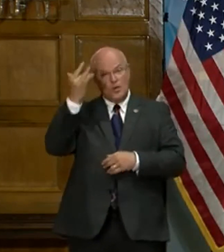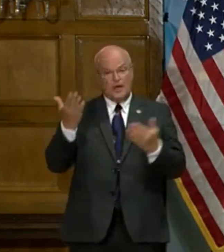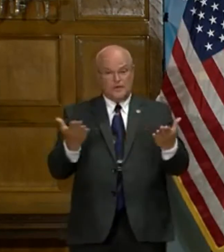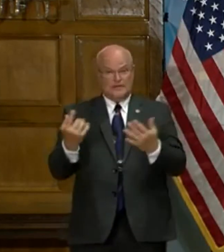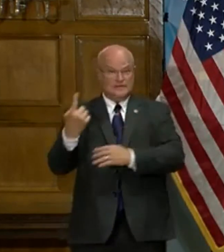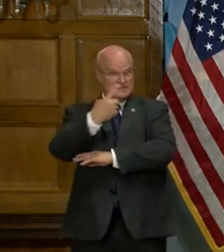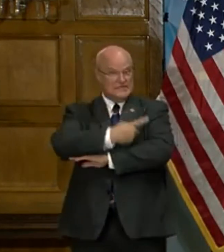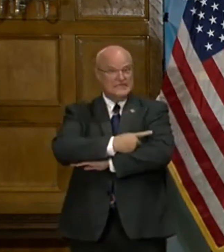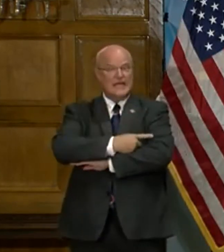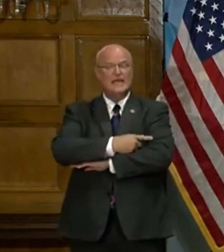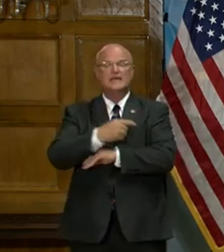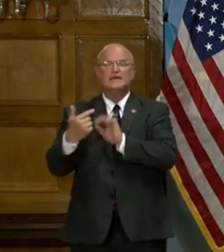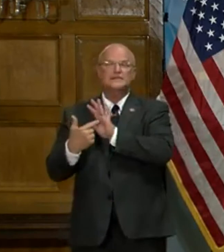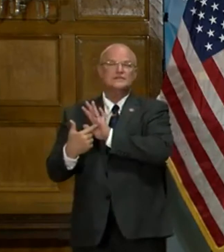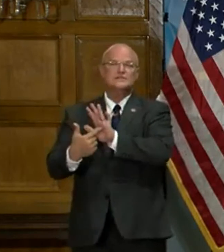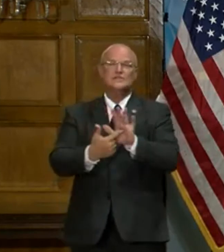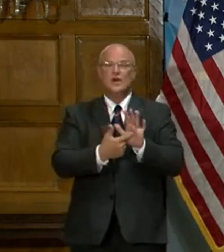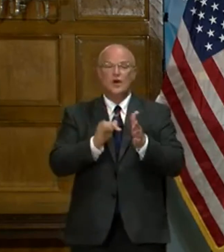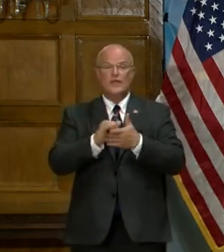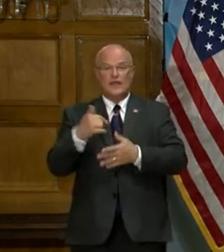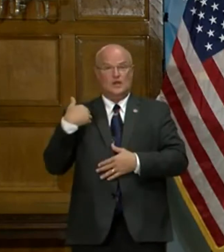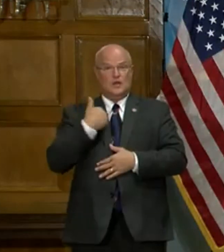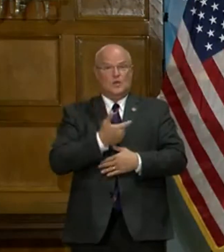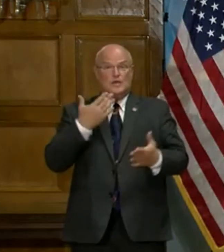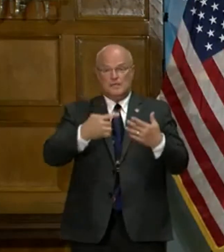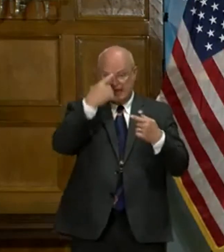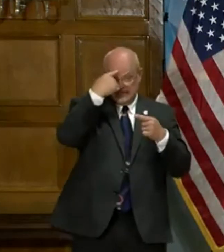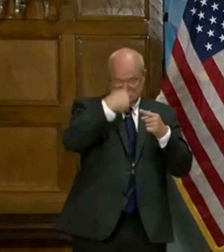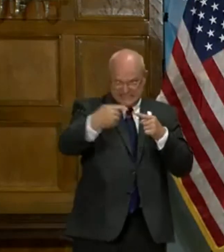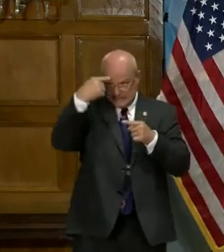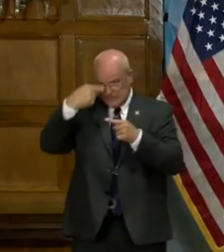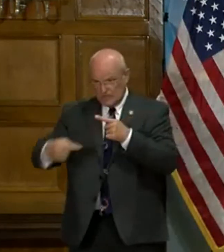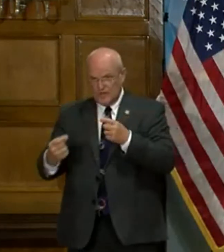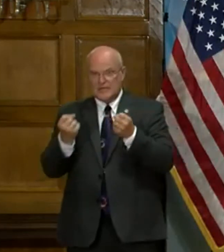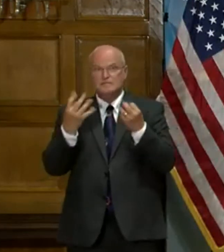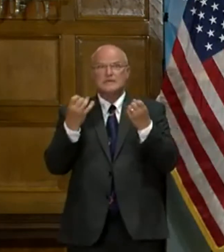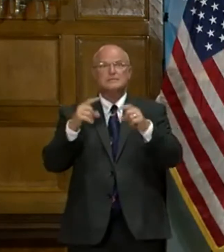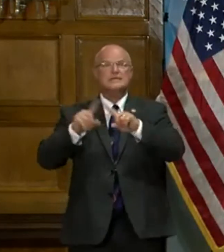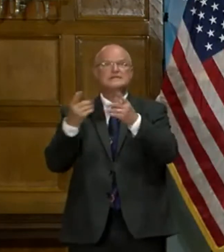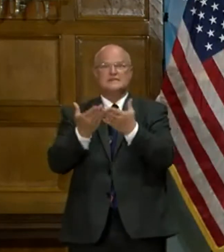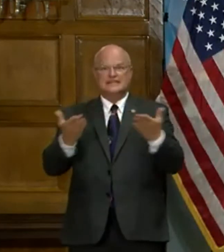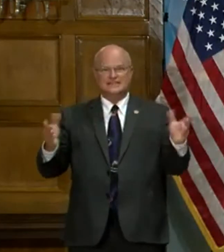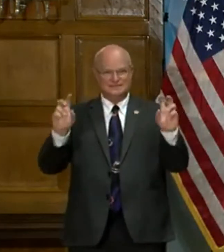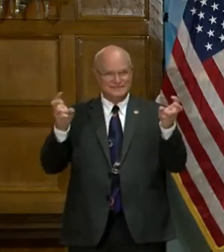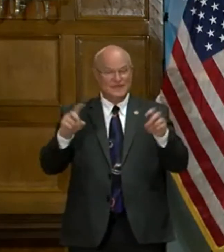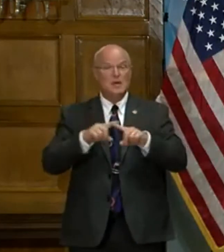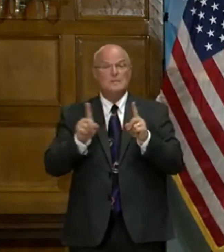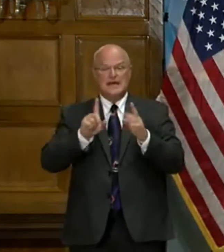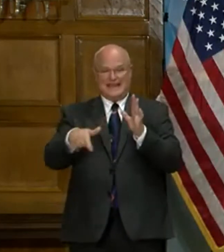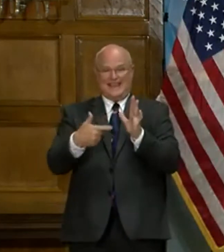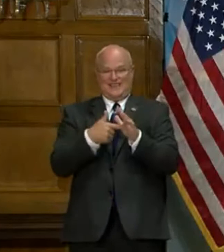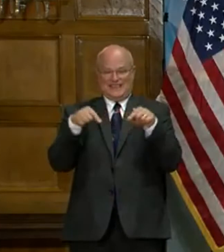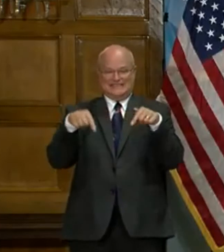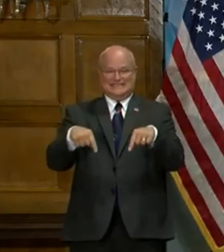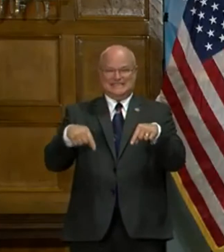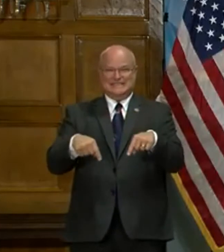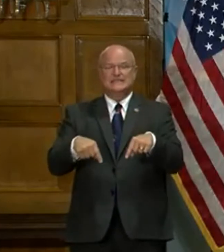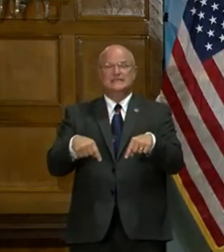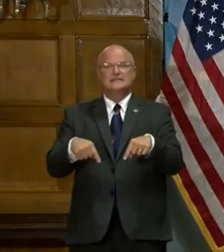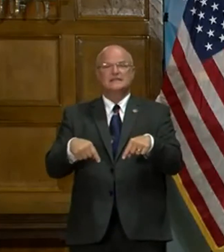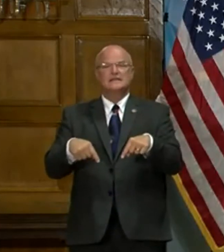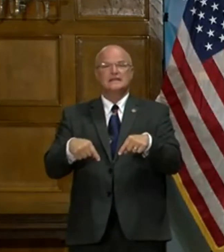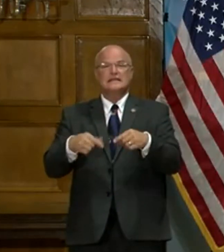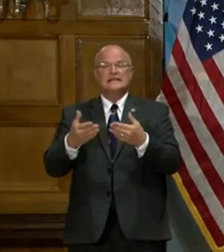here today, to show the fact that we might disagree on a lot of different issues, but on this issue, when it comes